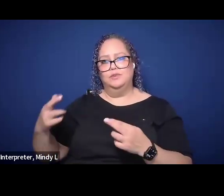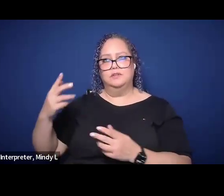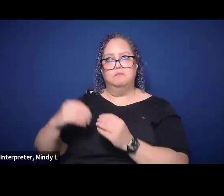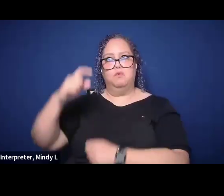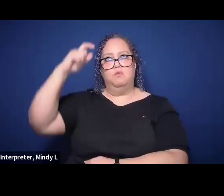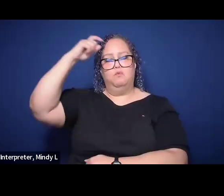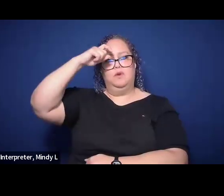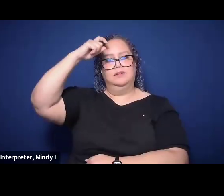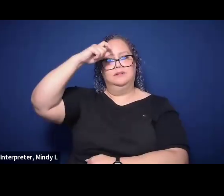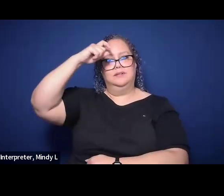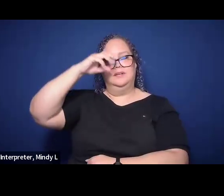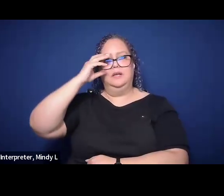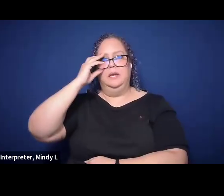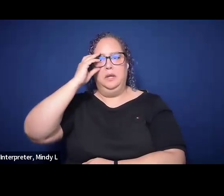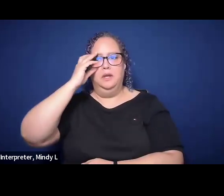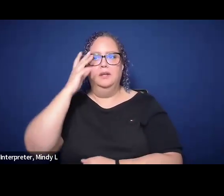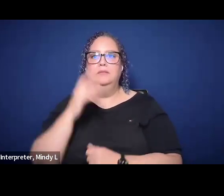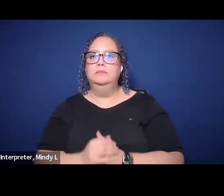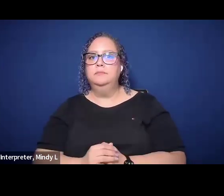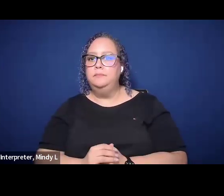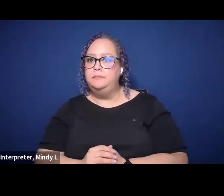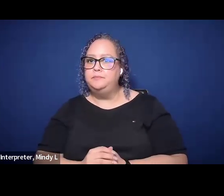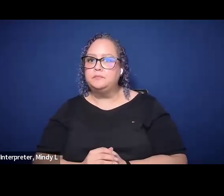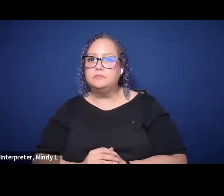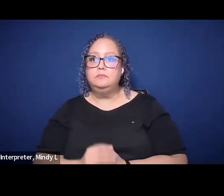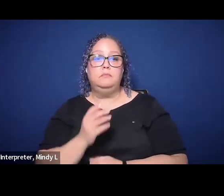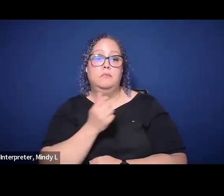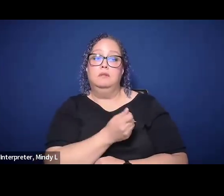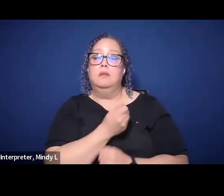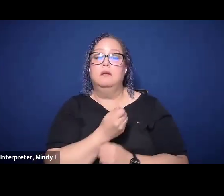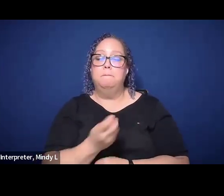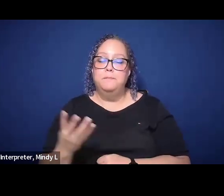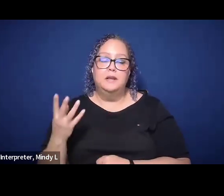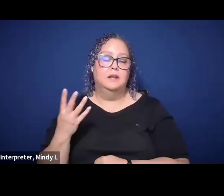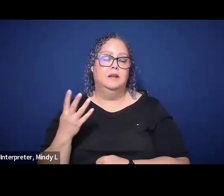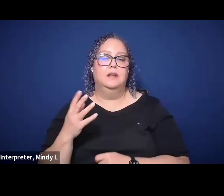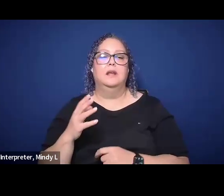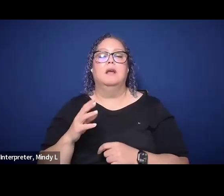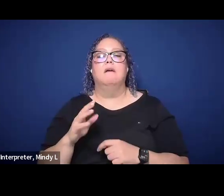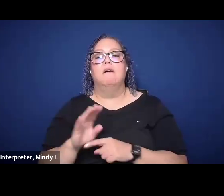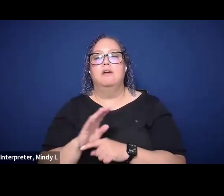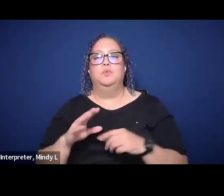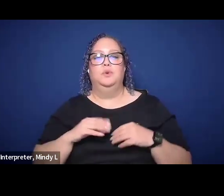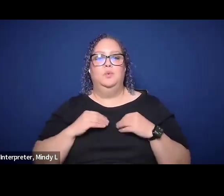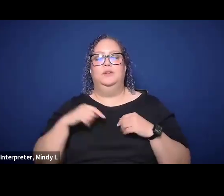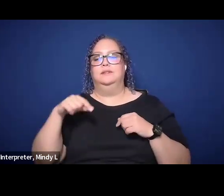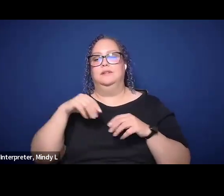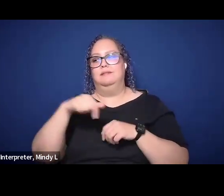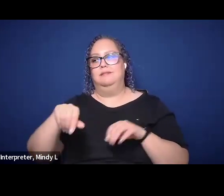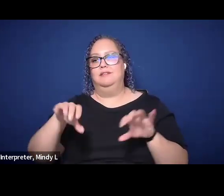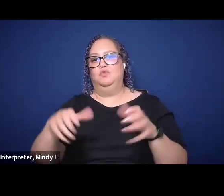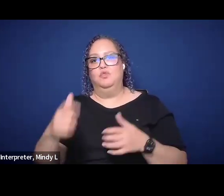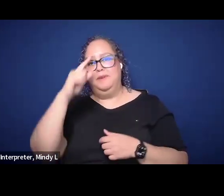I will say that there are a number of entrepreneurs in this group. I hope you're networking with one another that have